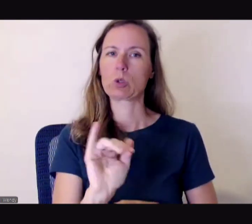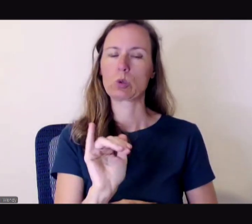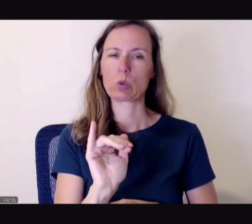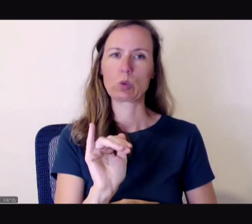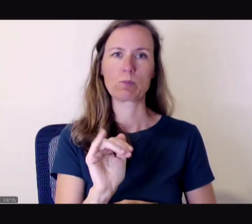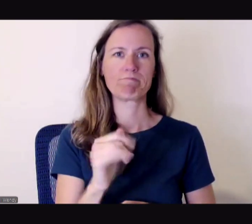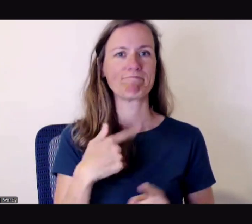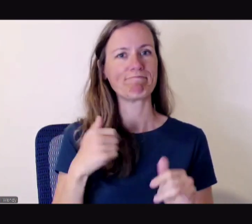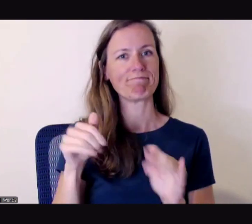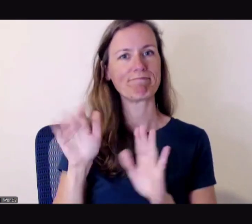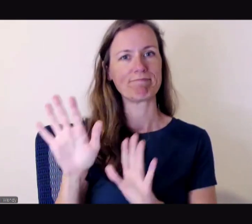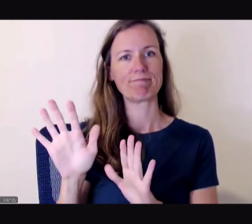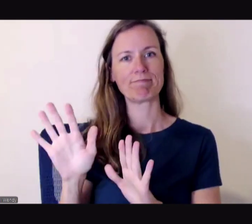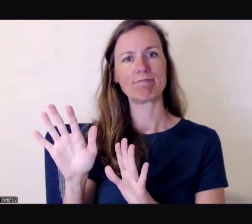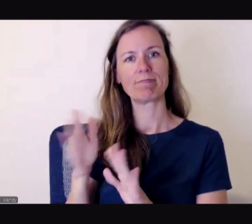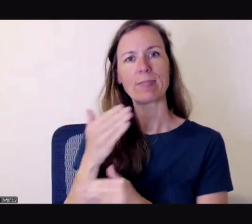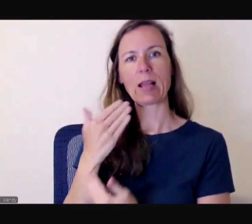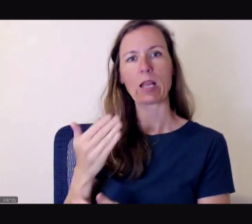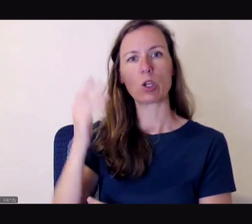Thank you.